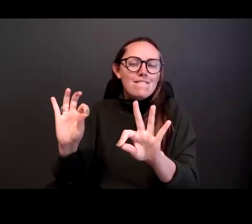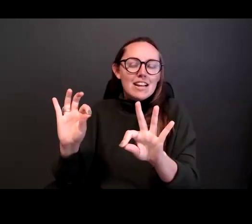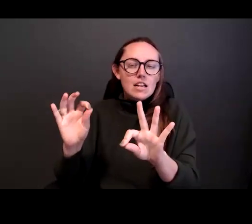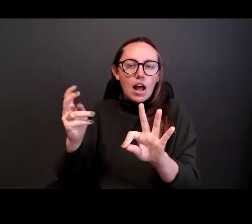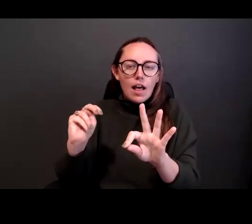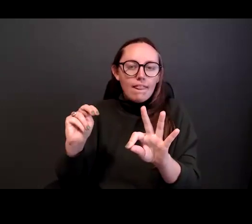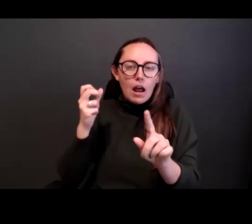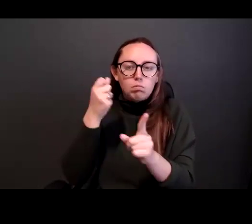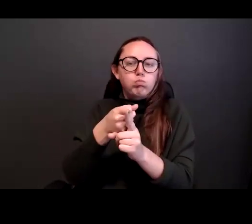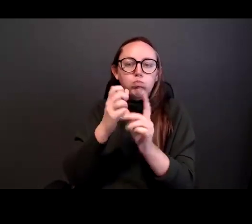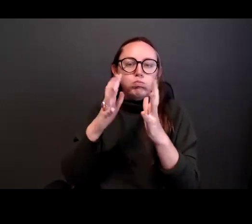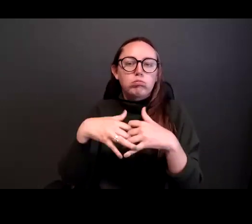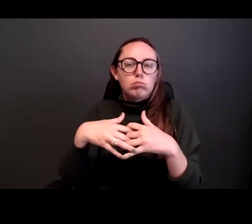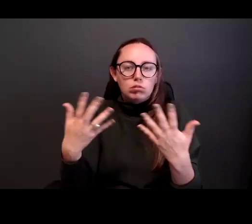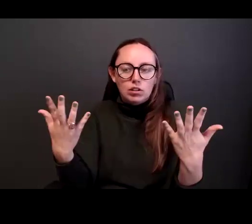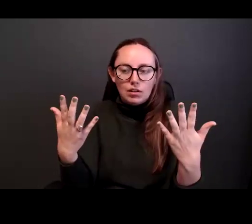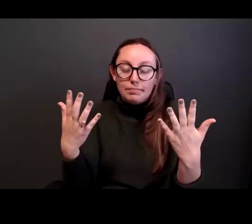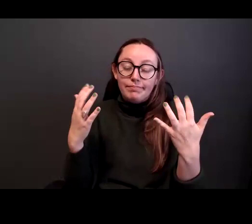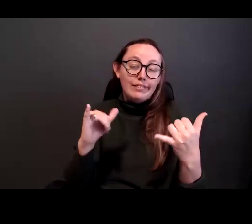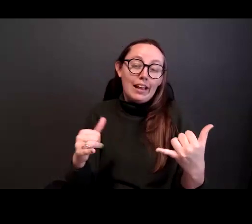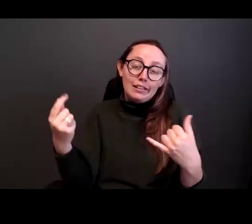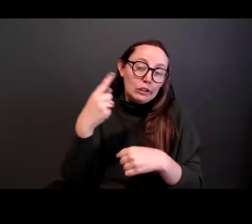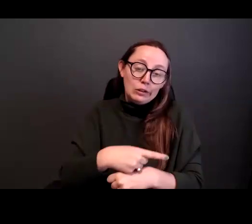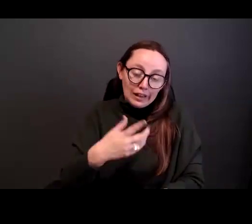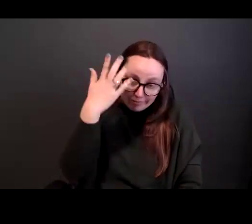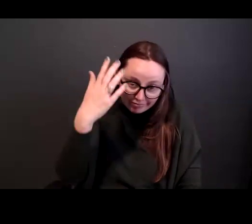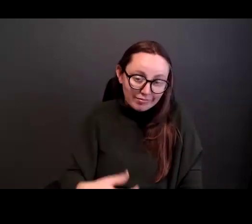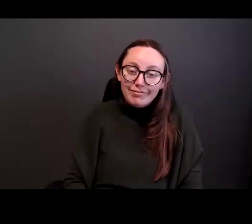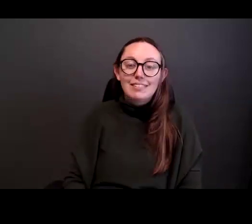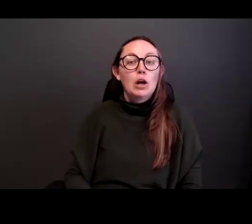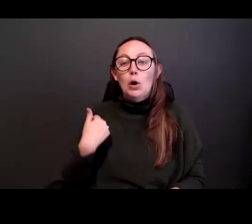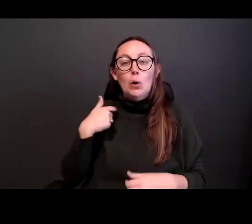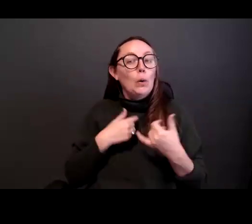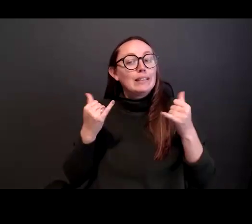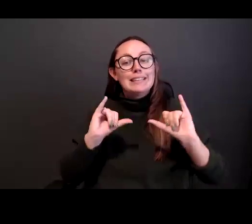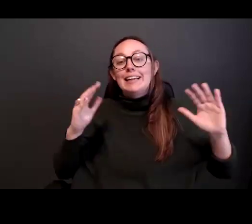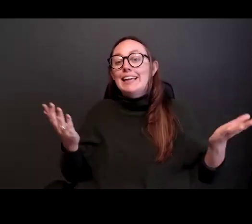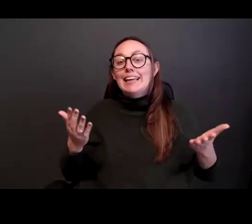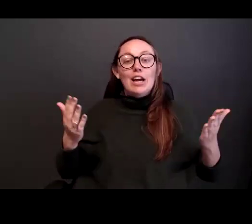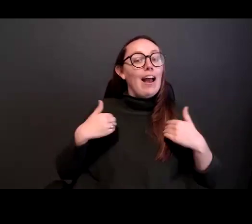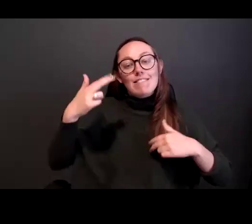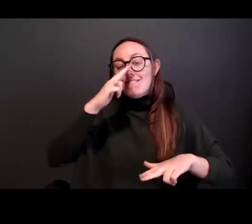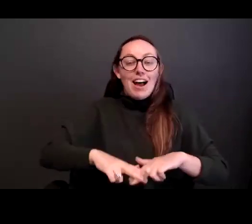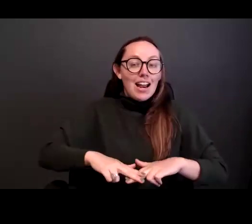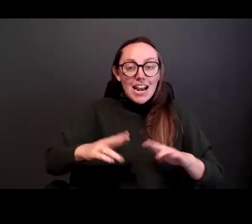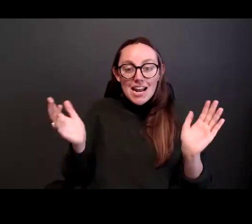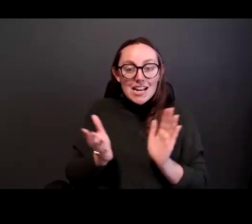turn out how I want it. But we're here, we're having fun.